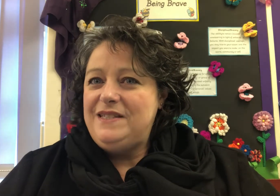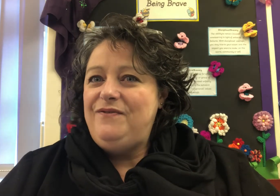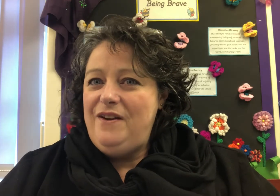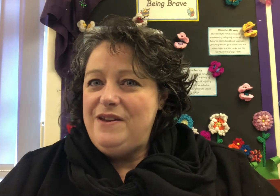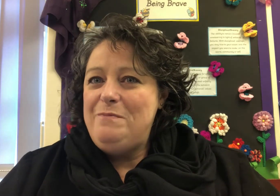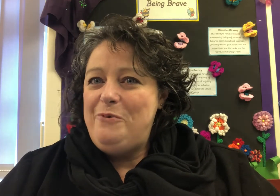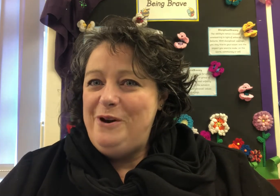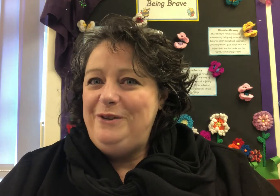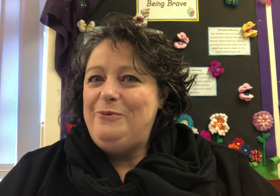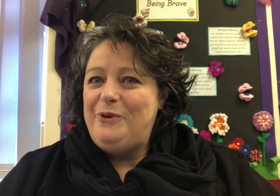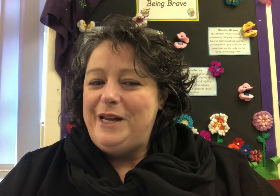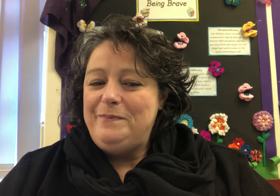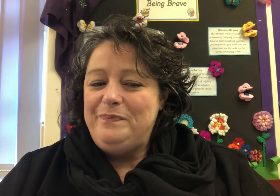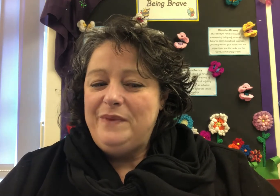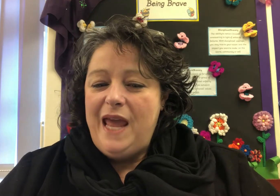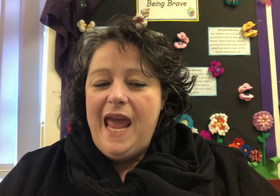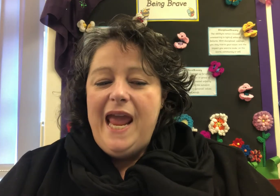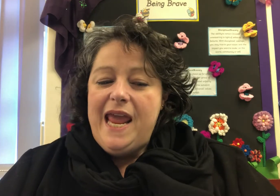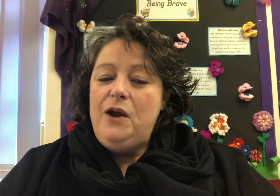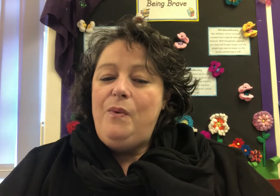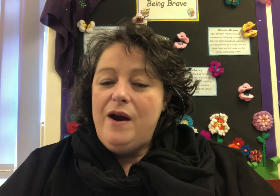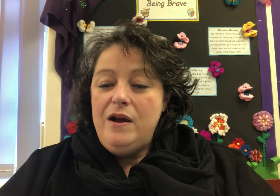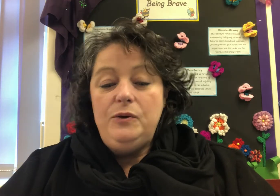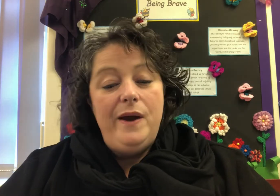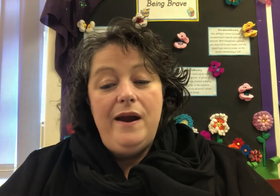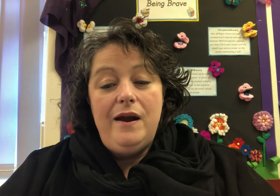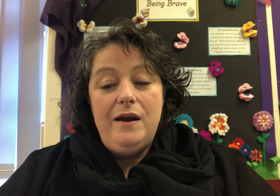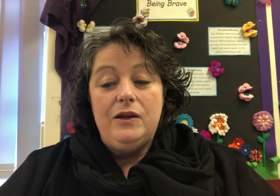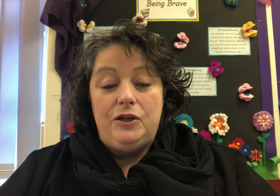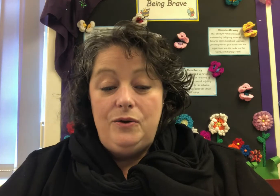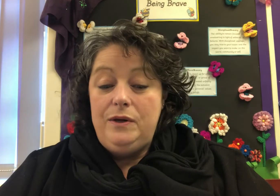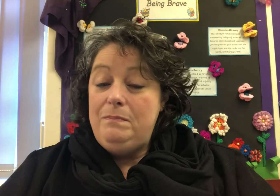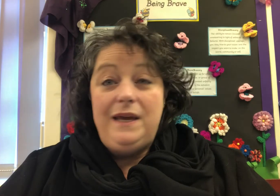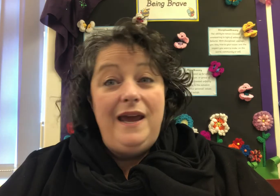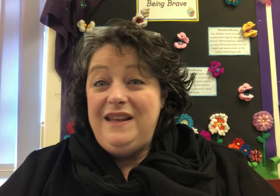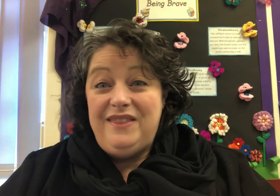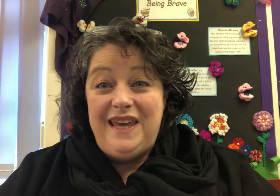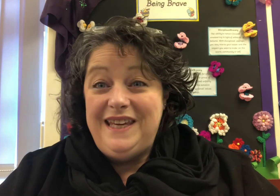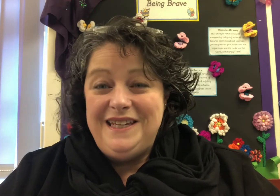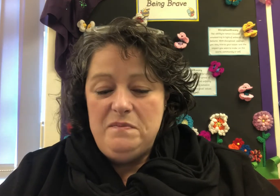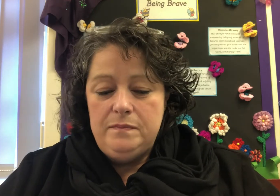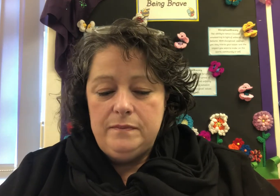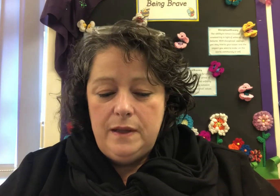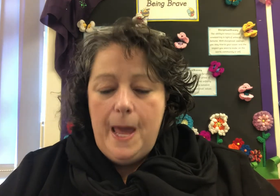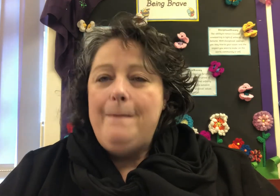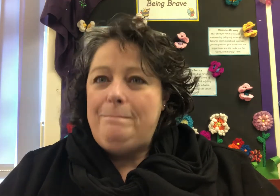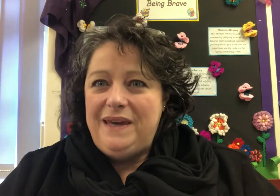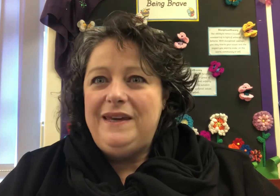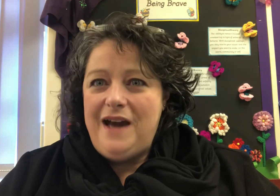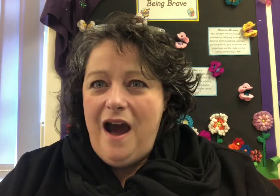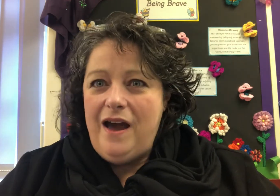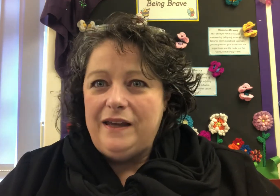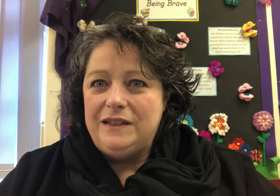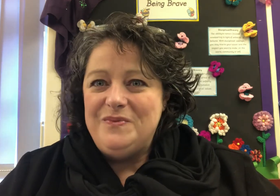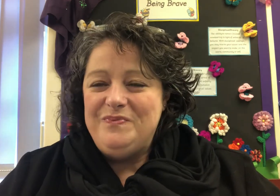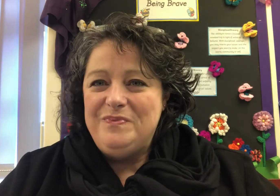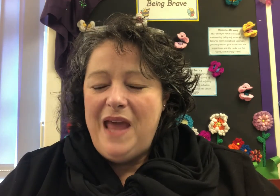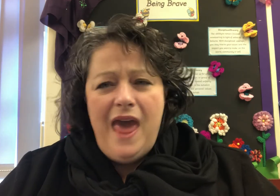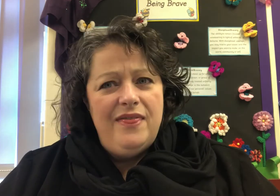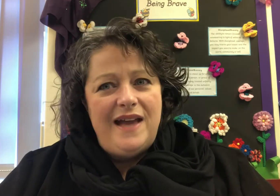very important one. In a world where you can be anything, be kind. That's a